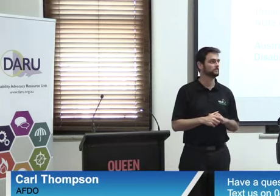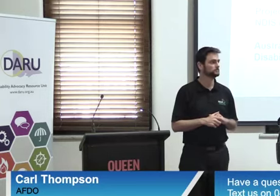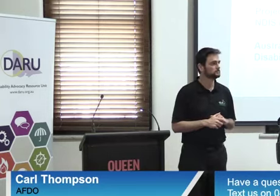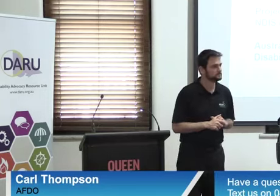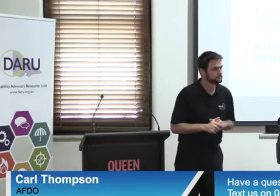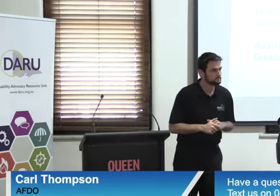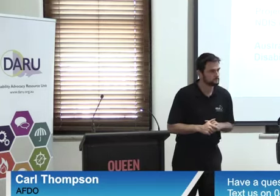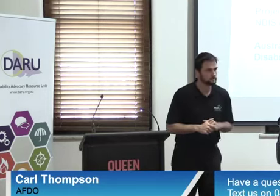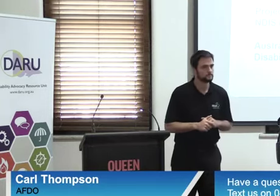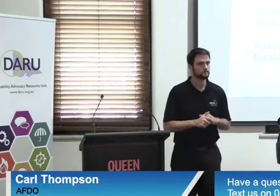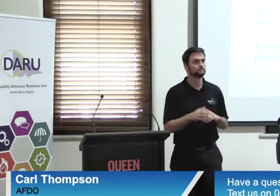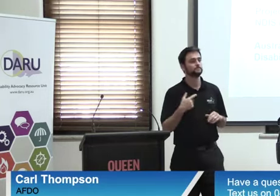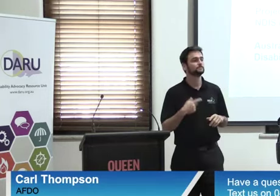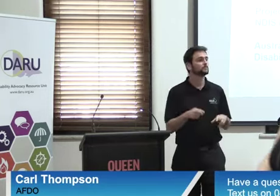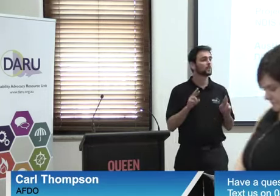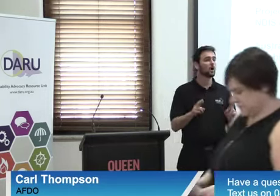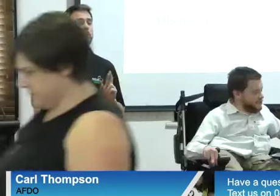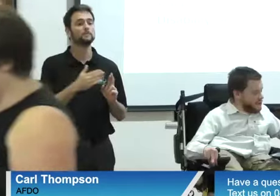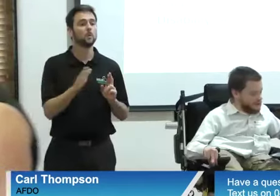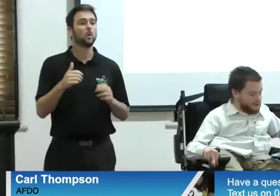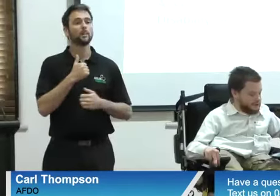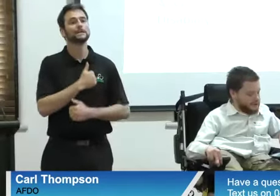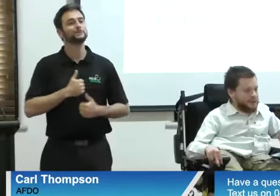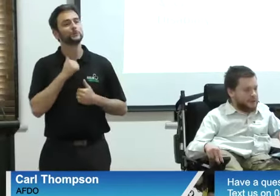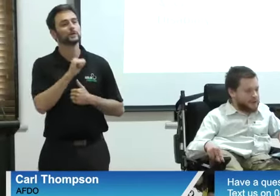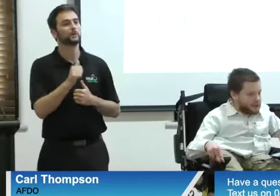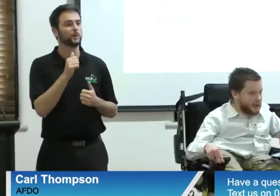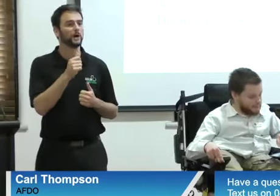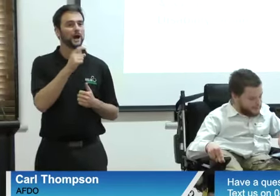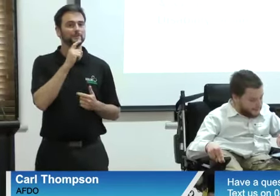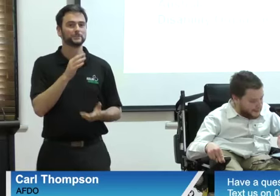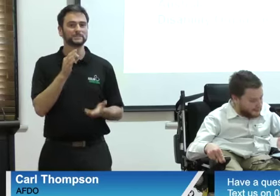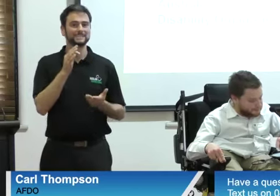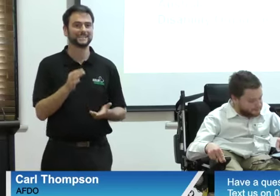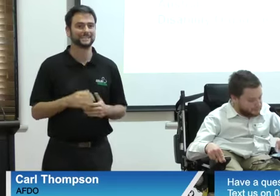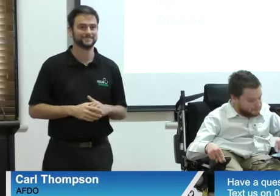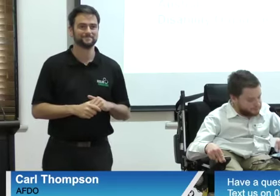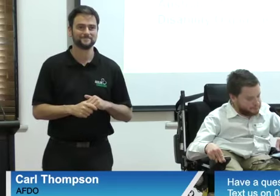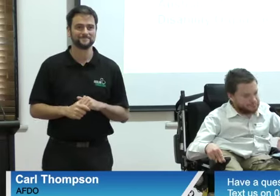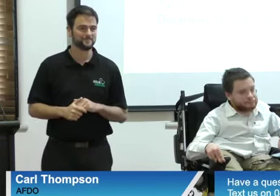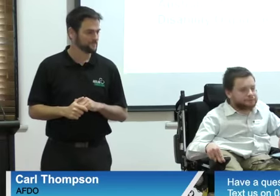I think everyone's still enjoying afternoon tea, but that's okay.